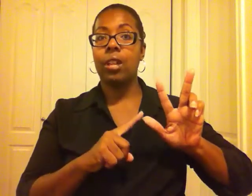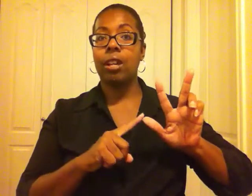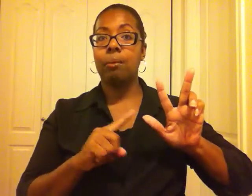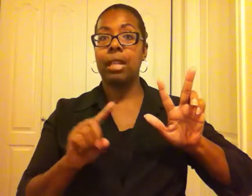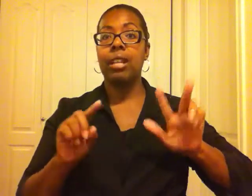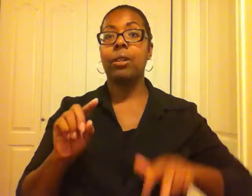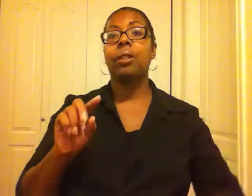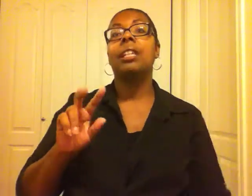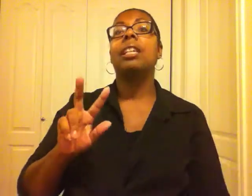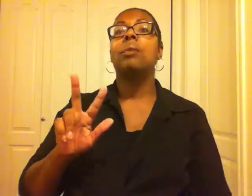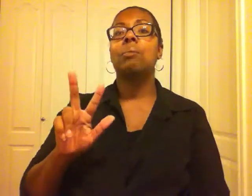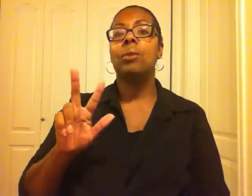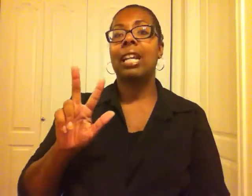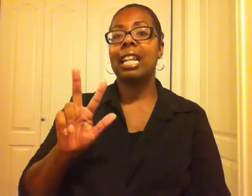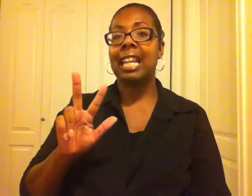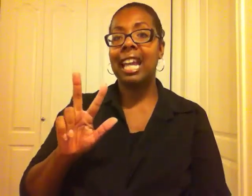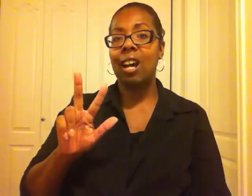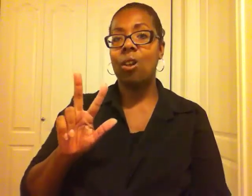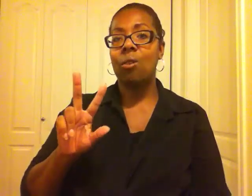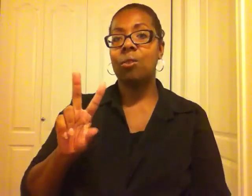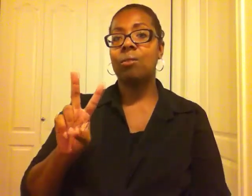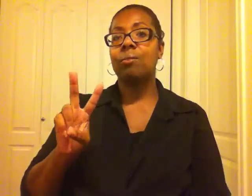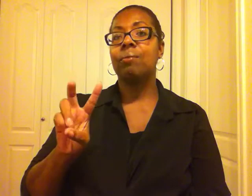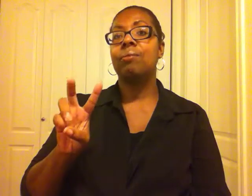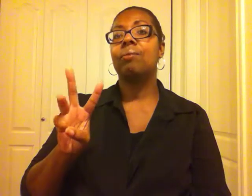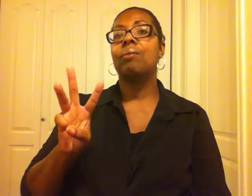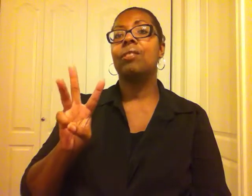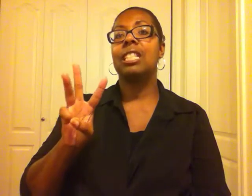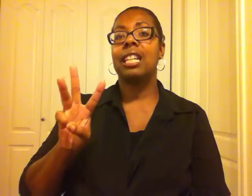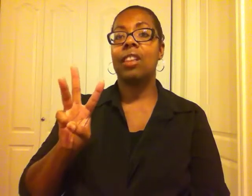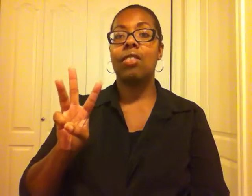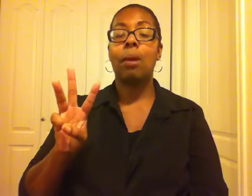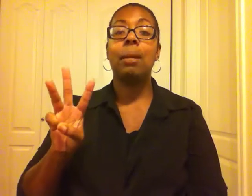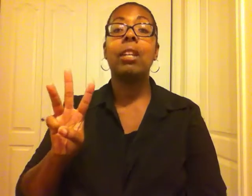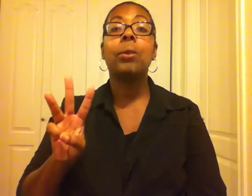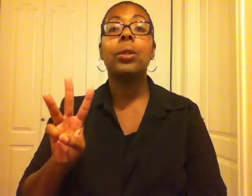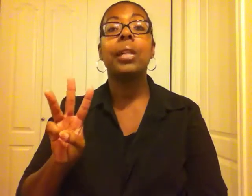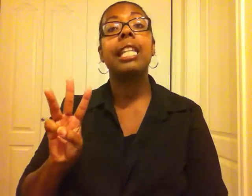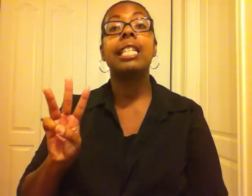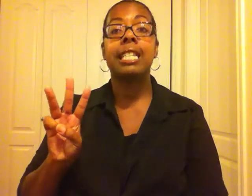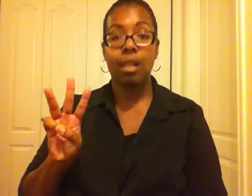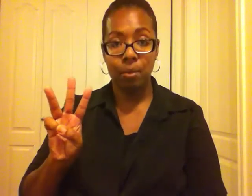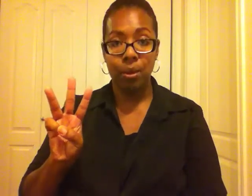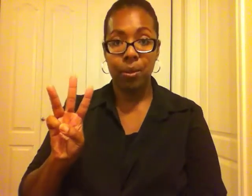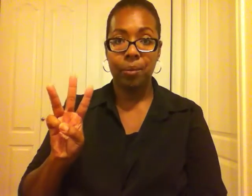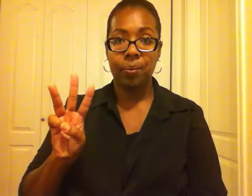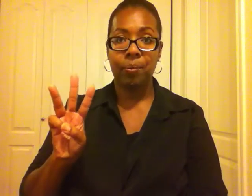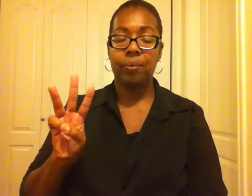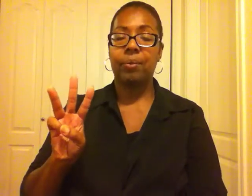thumb later. But right now, stick that thumb in and we're doing a W.